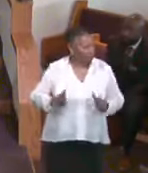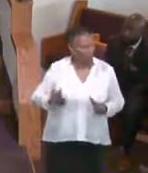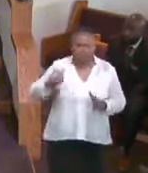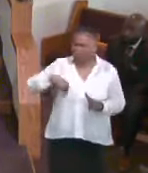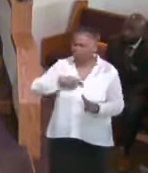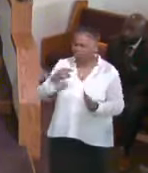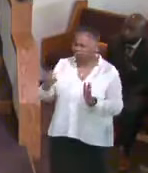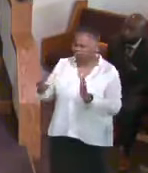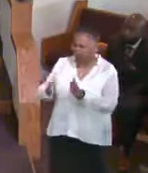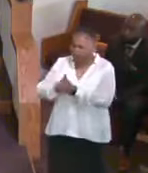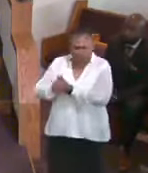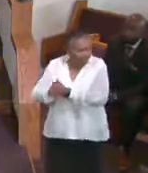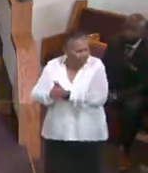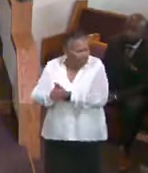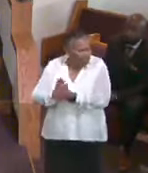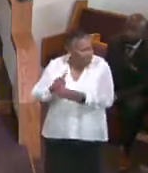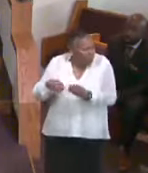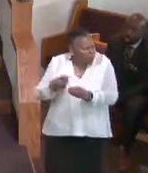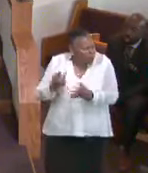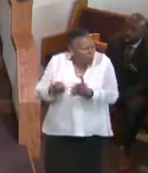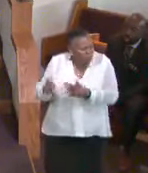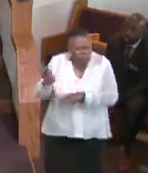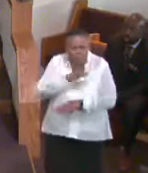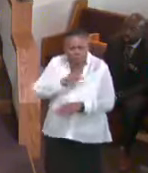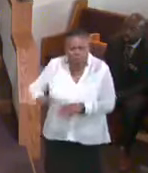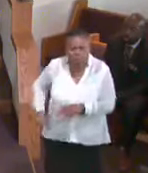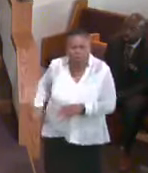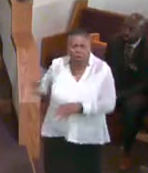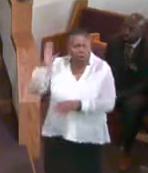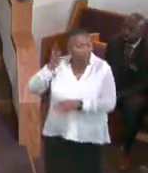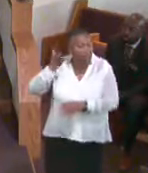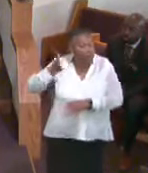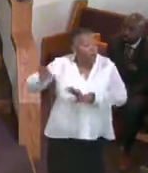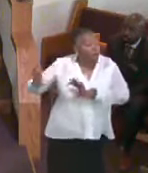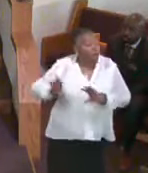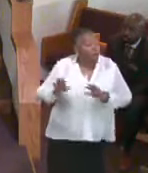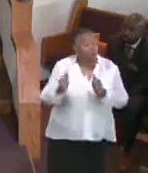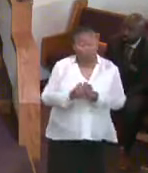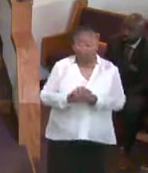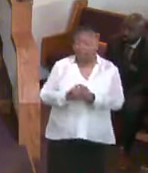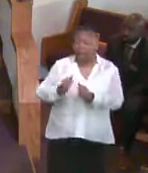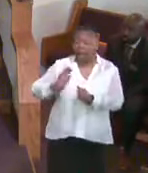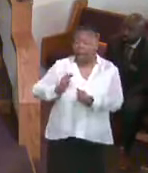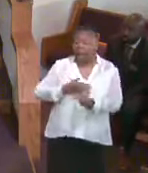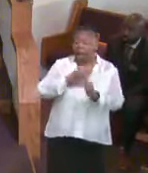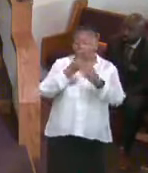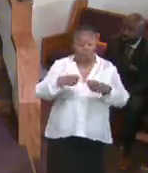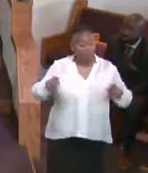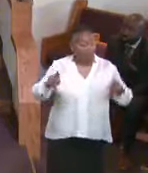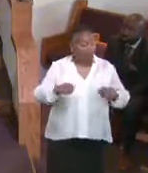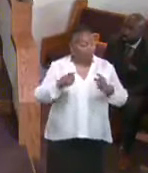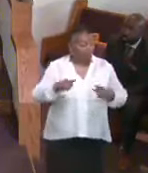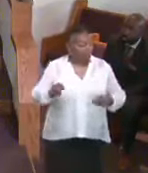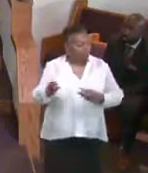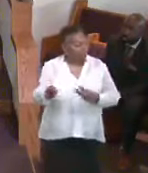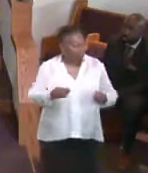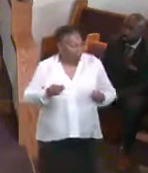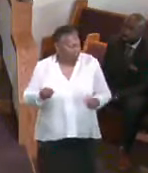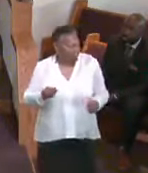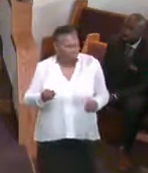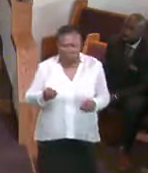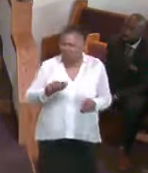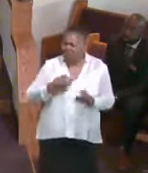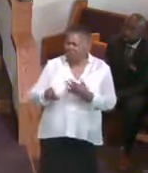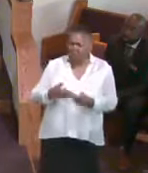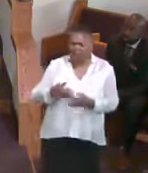going to do with our music ministry. And the way the Lord is going to take it, amen. And I'm to the point now where wherever the Lord wants to